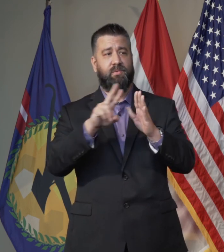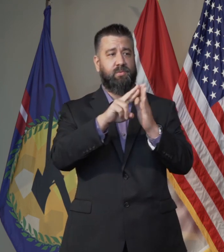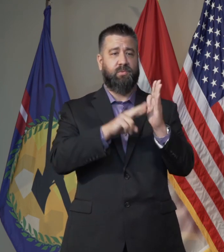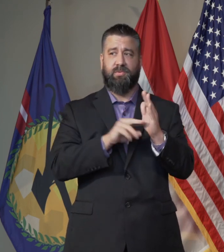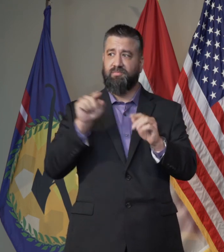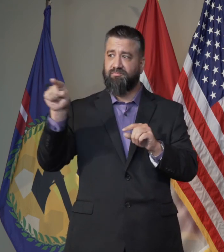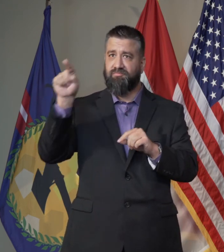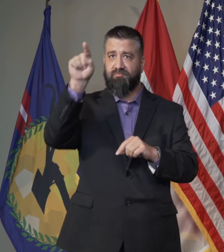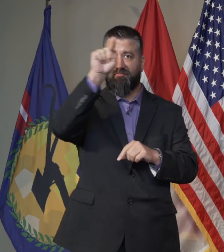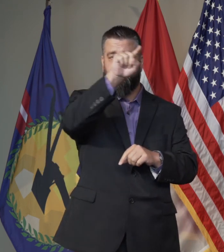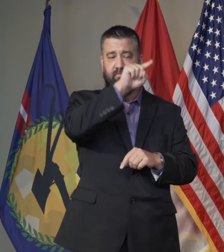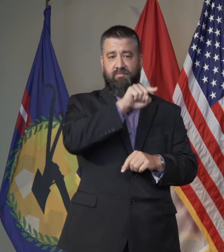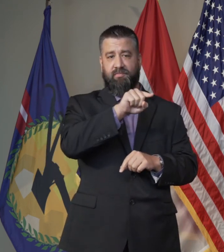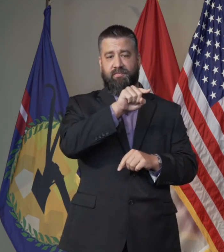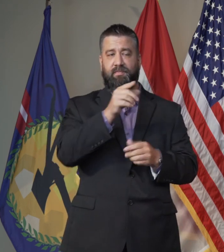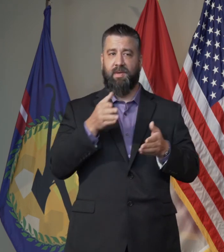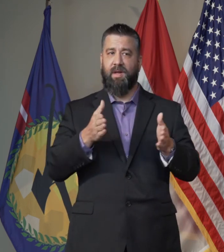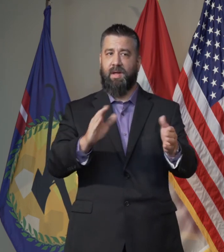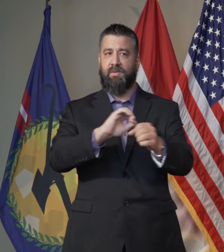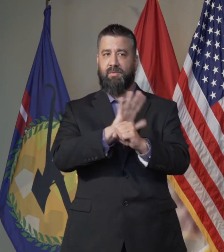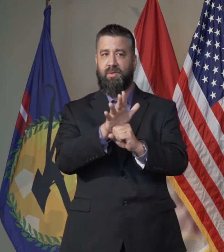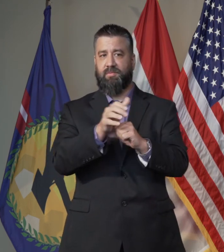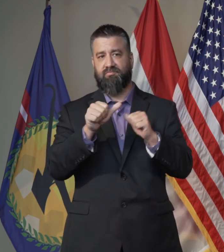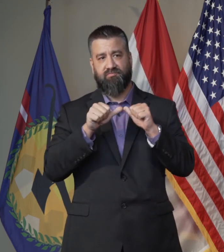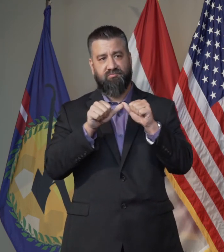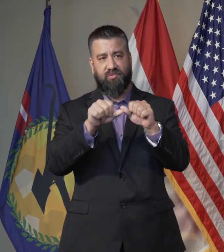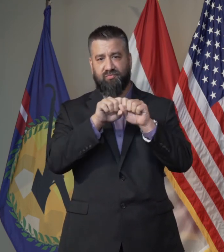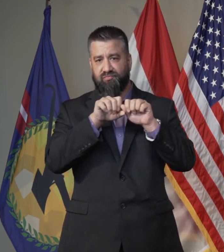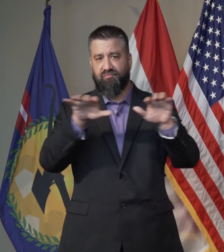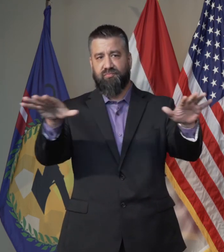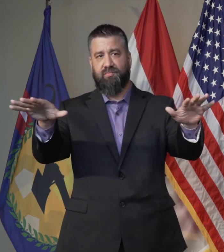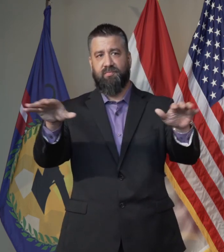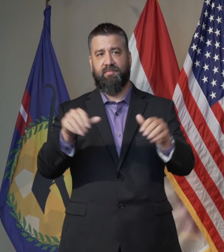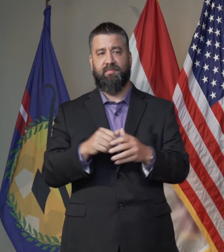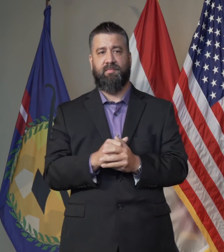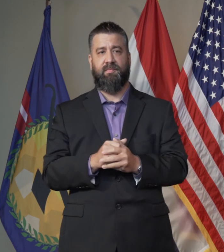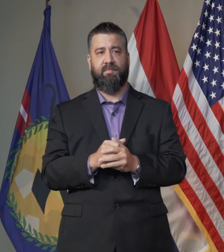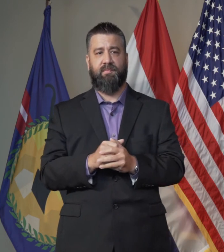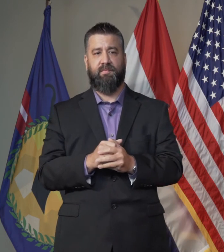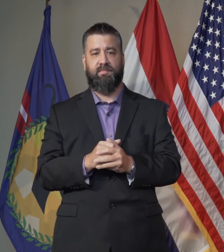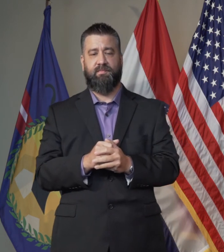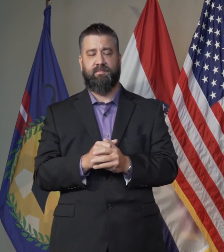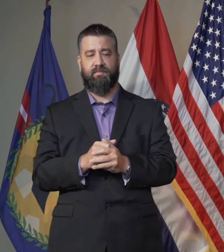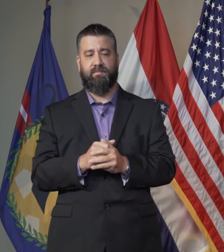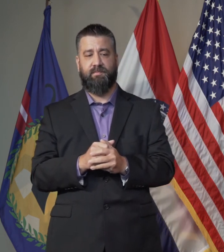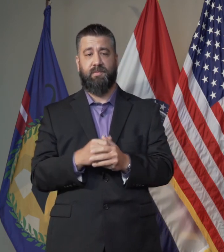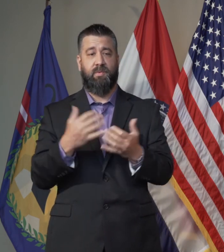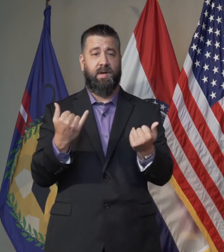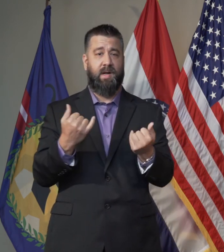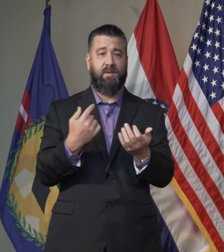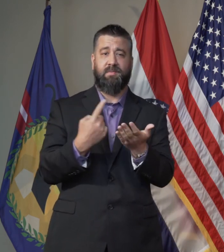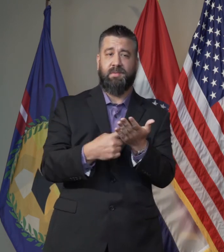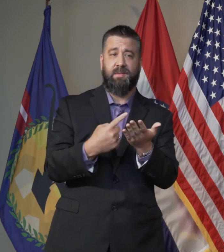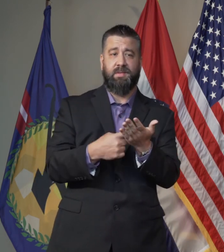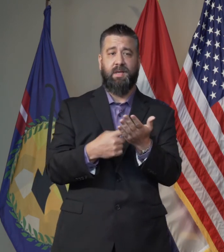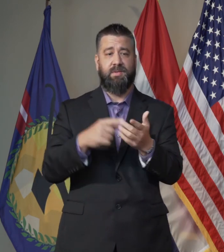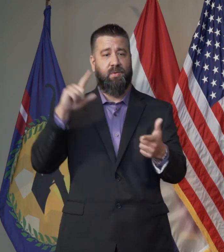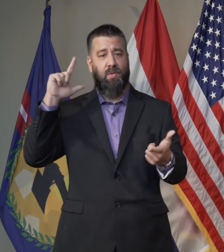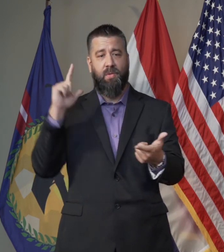country has allowed this virus to rage on. So any talk of loosening restrictions at this point